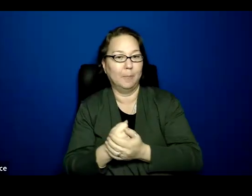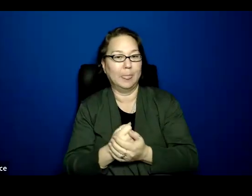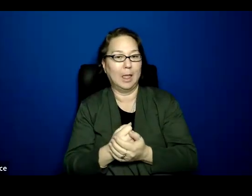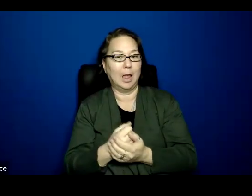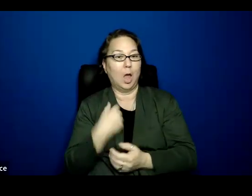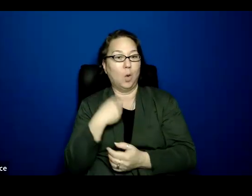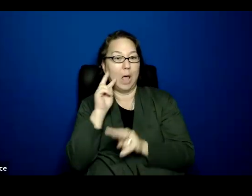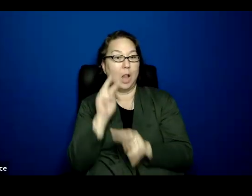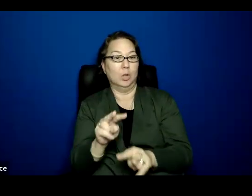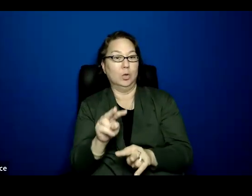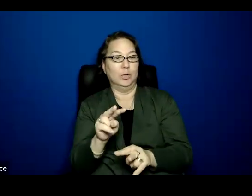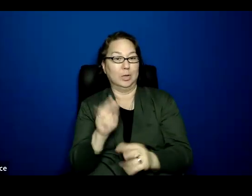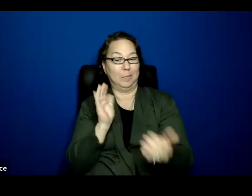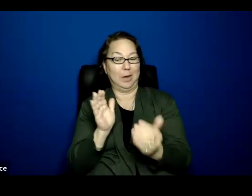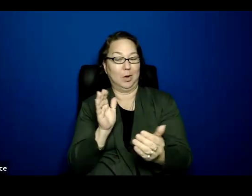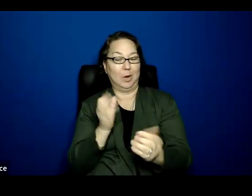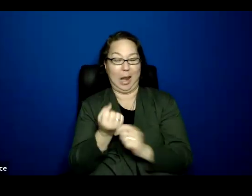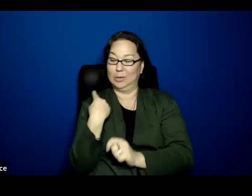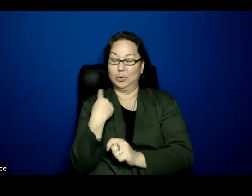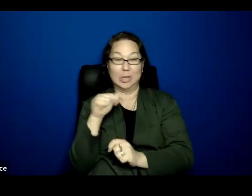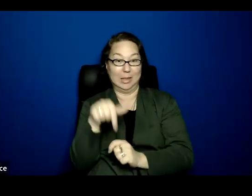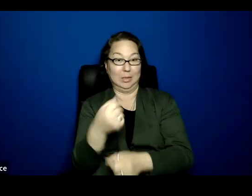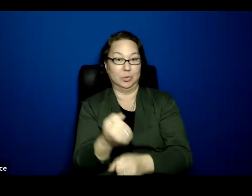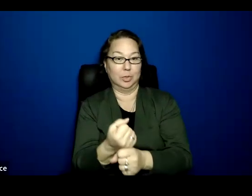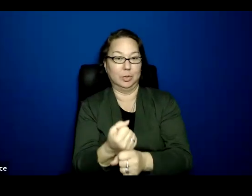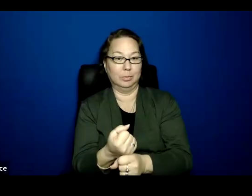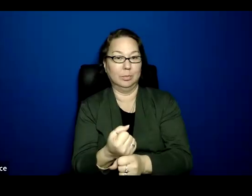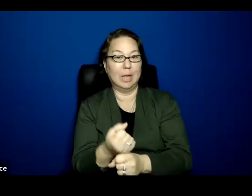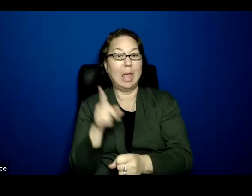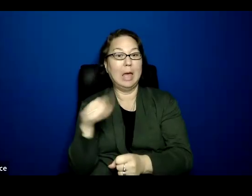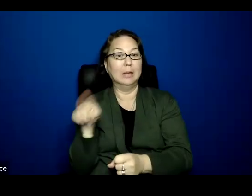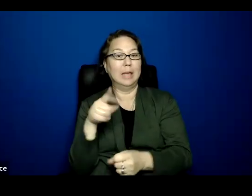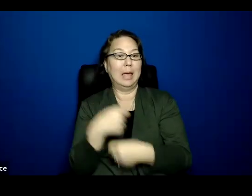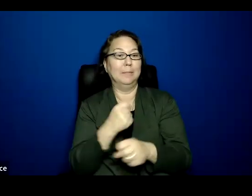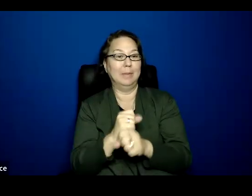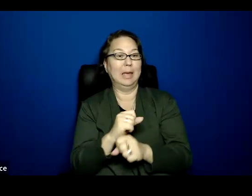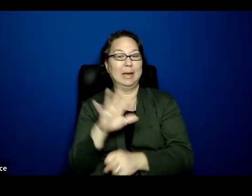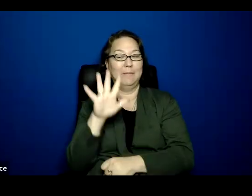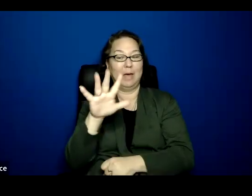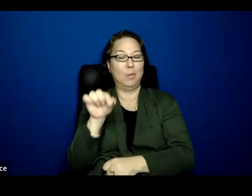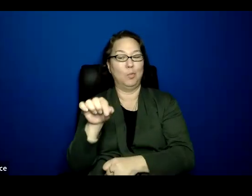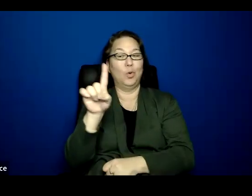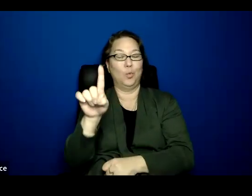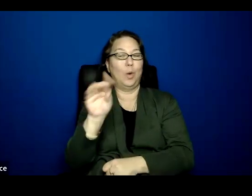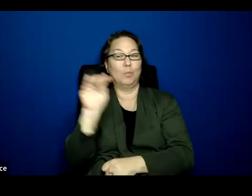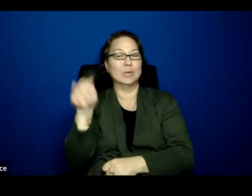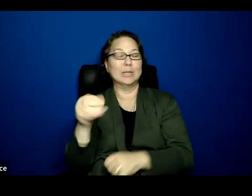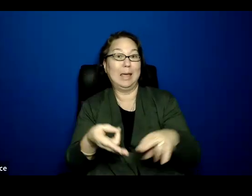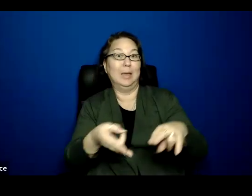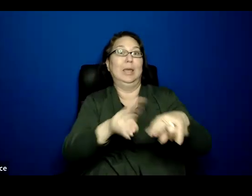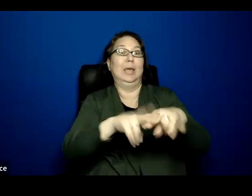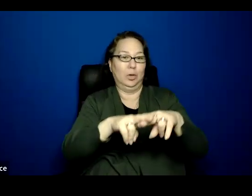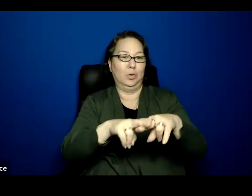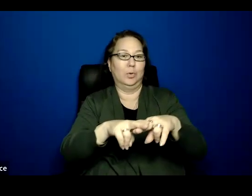this year, the students made a 5.1 percentage increase in that setting, In